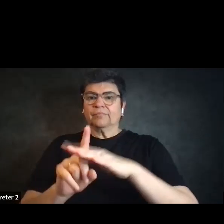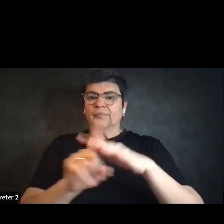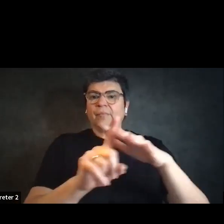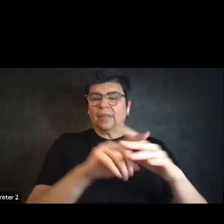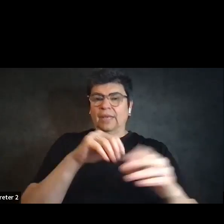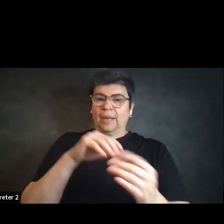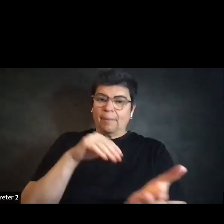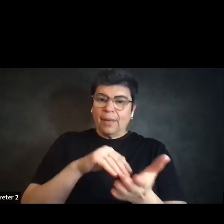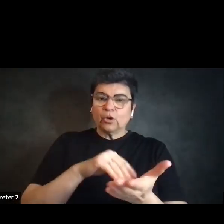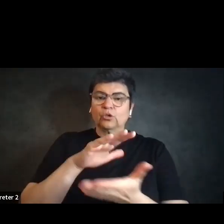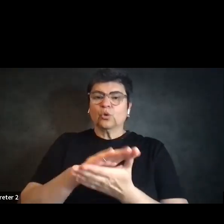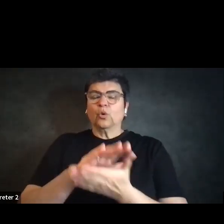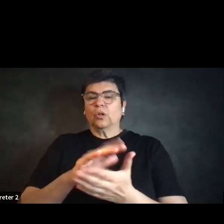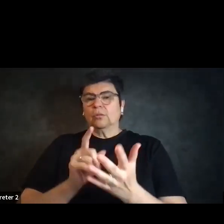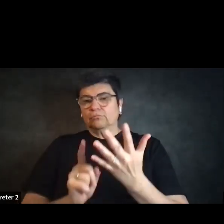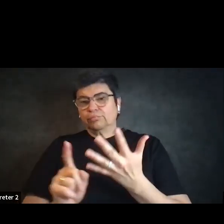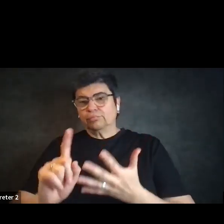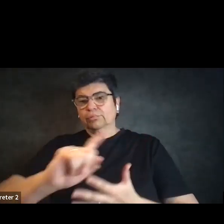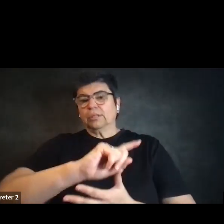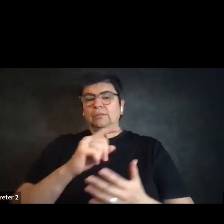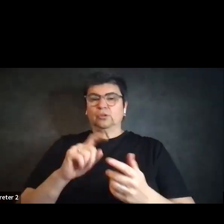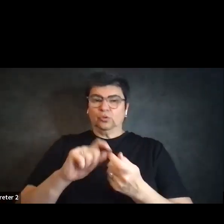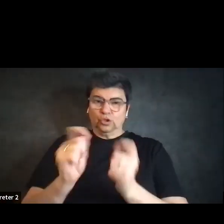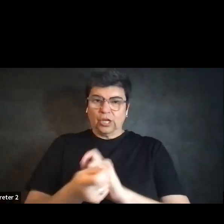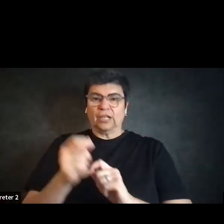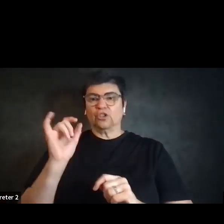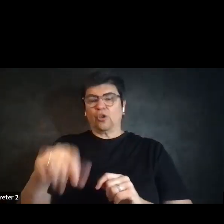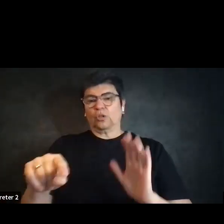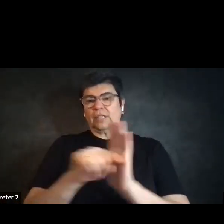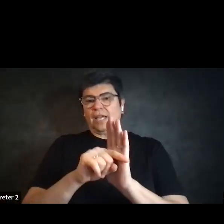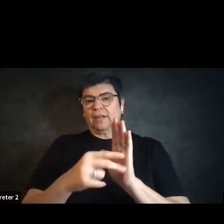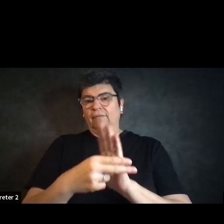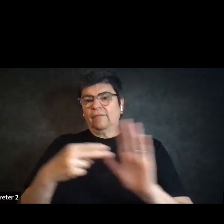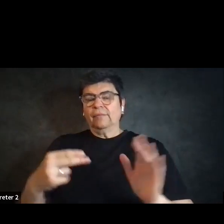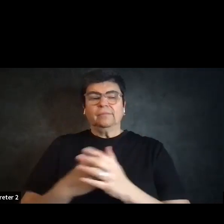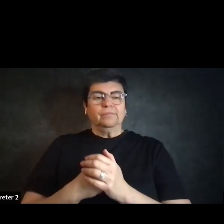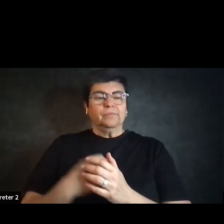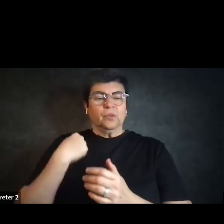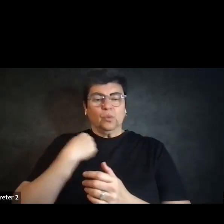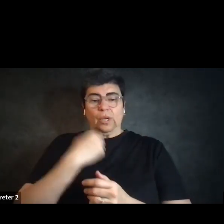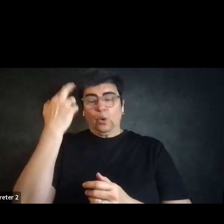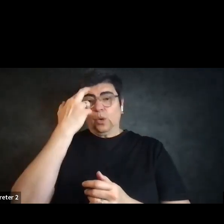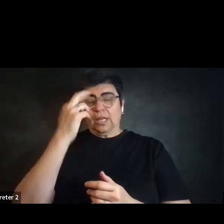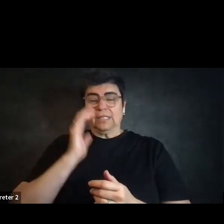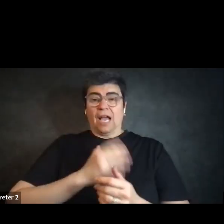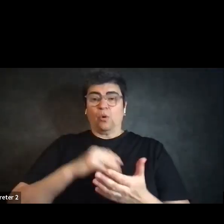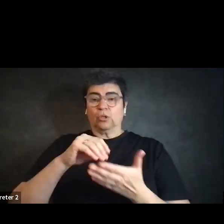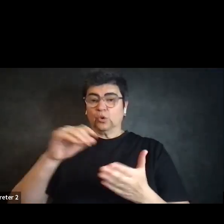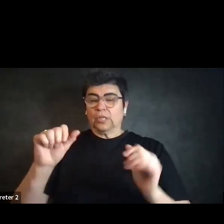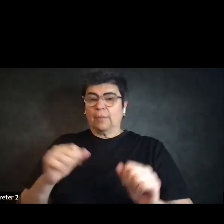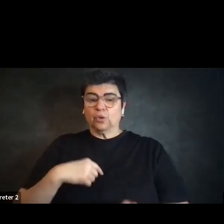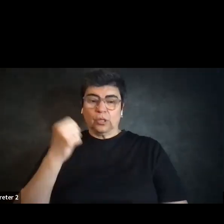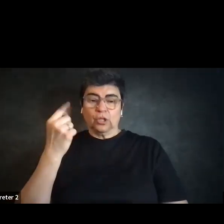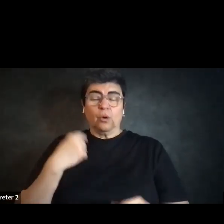medical school to change these negative connotations. We also realized that our students were able to understand that when we're talking